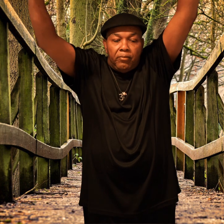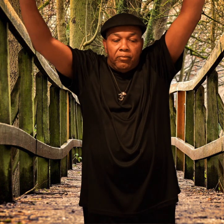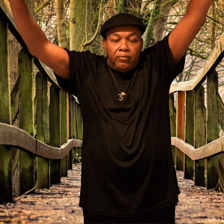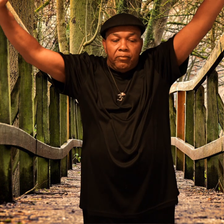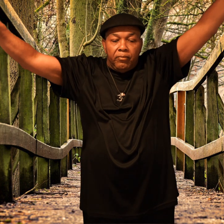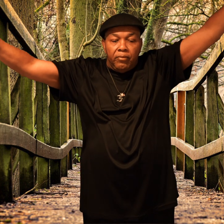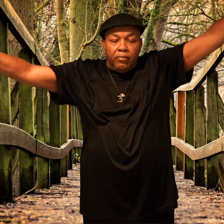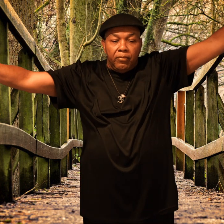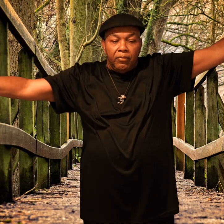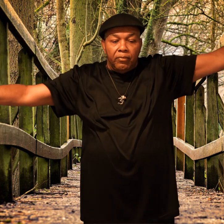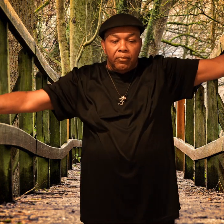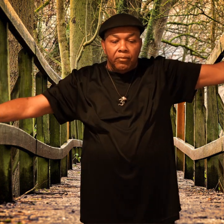Energy rising.